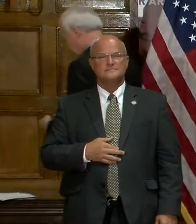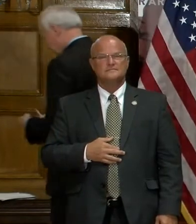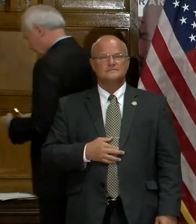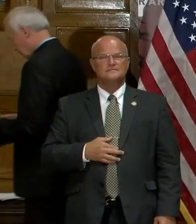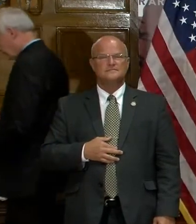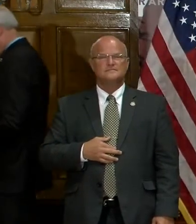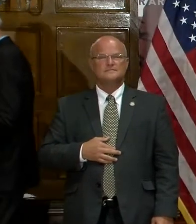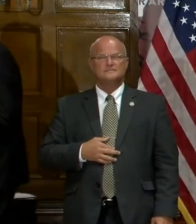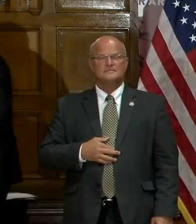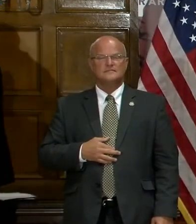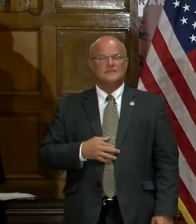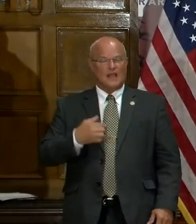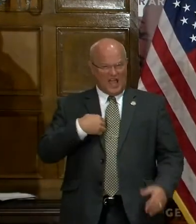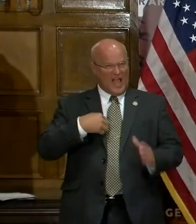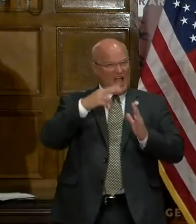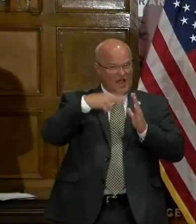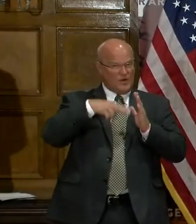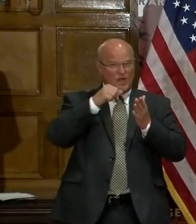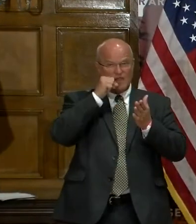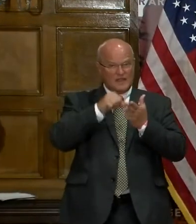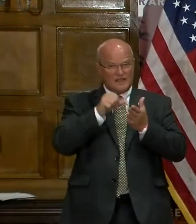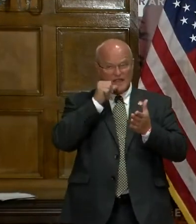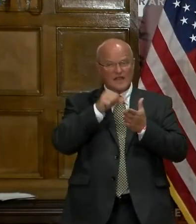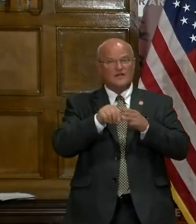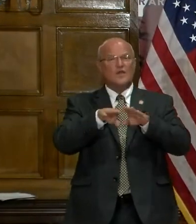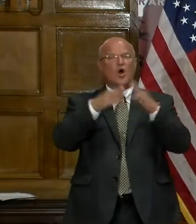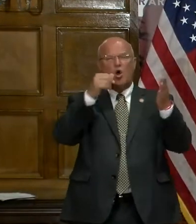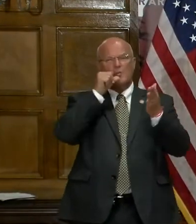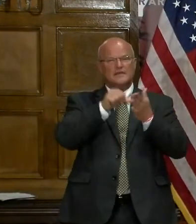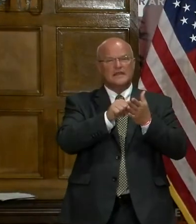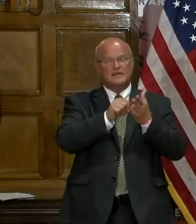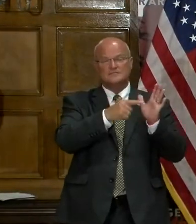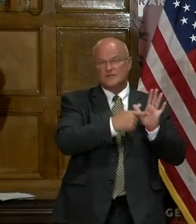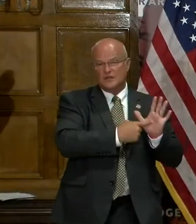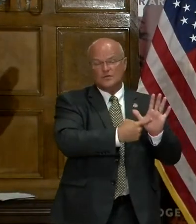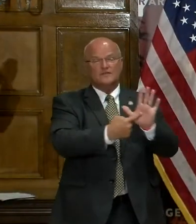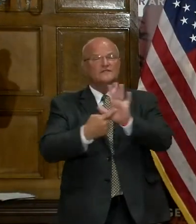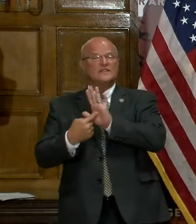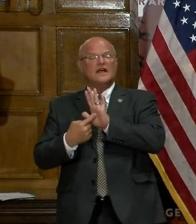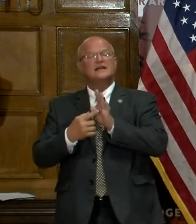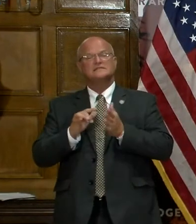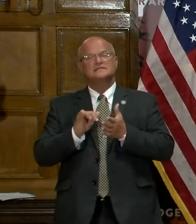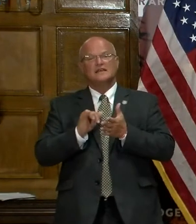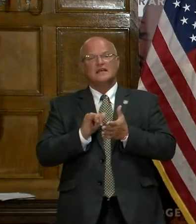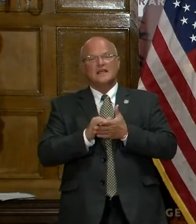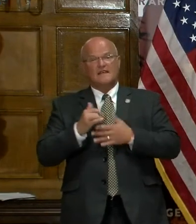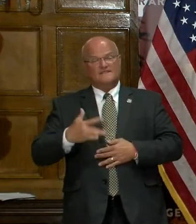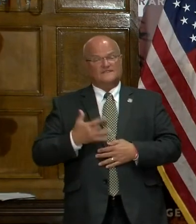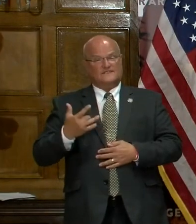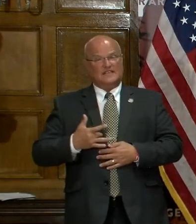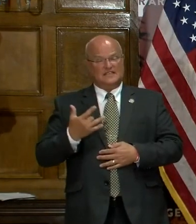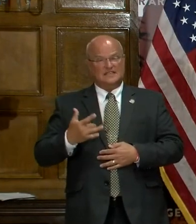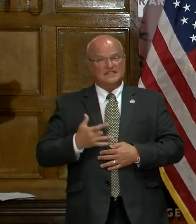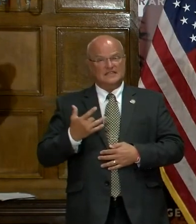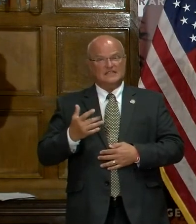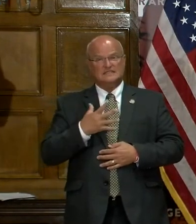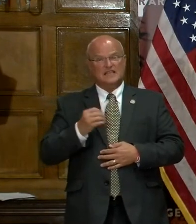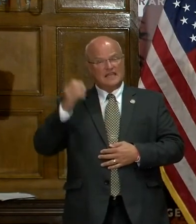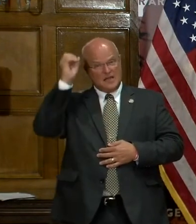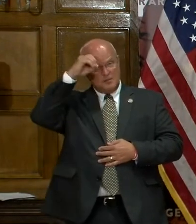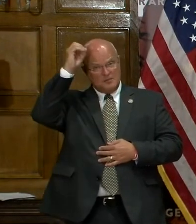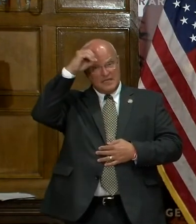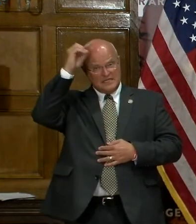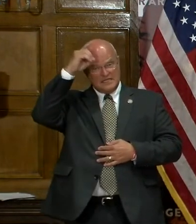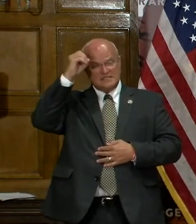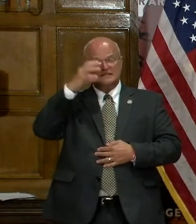Yes, yeah, I have read that open letter as well. It reflects the feelings and